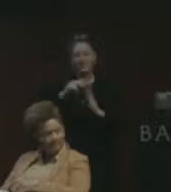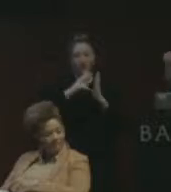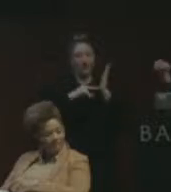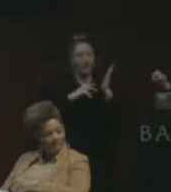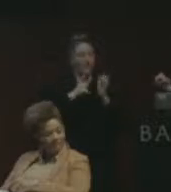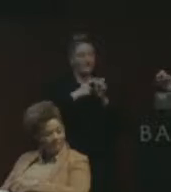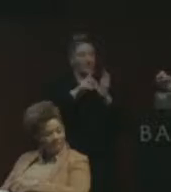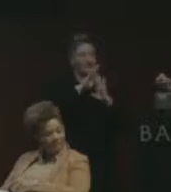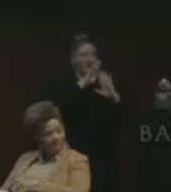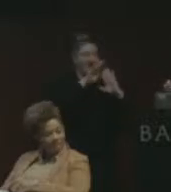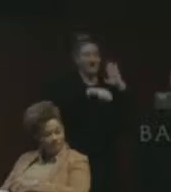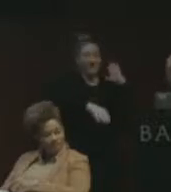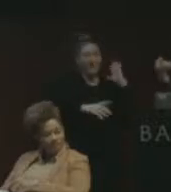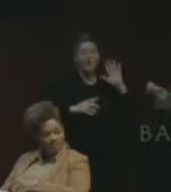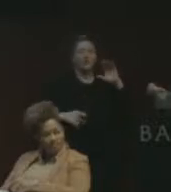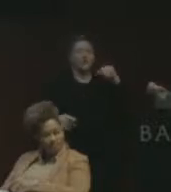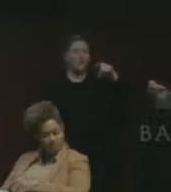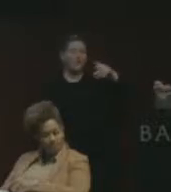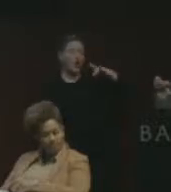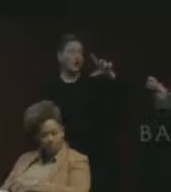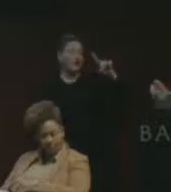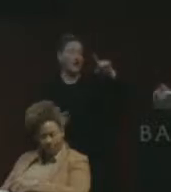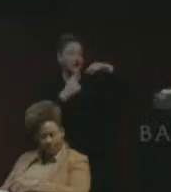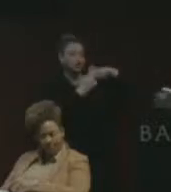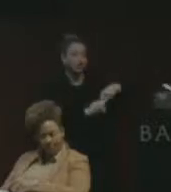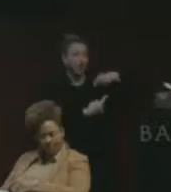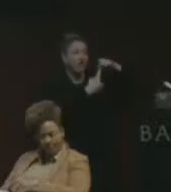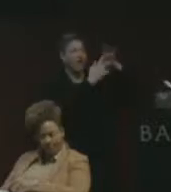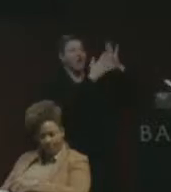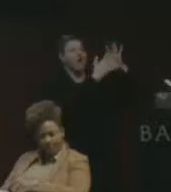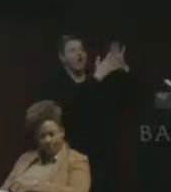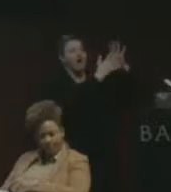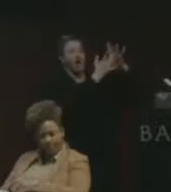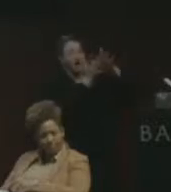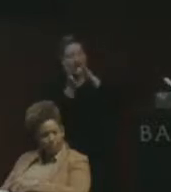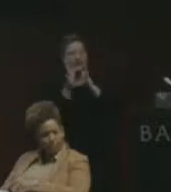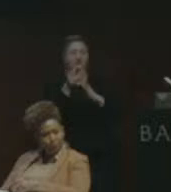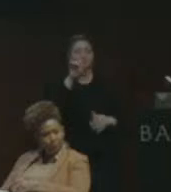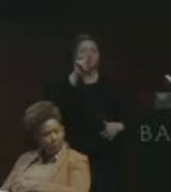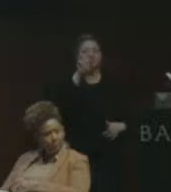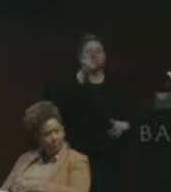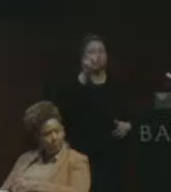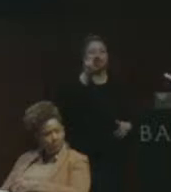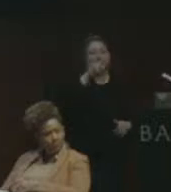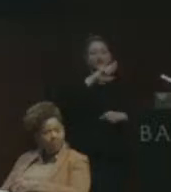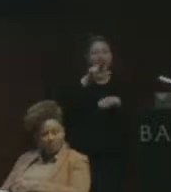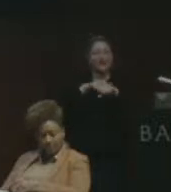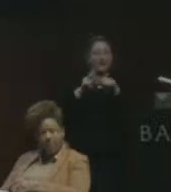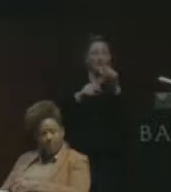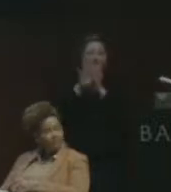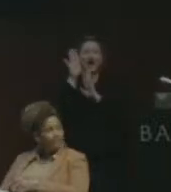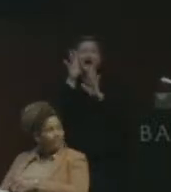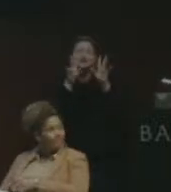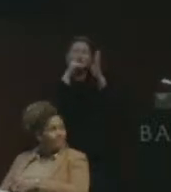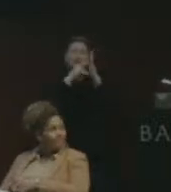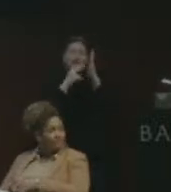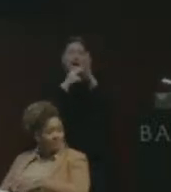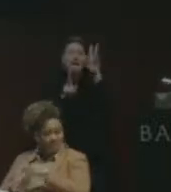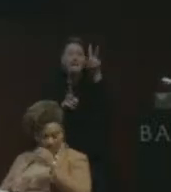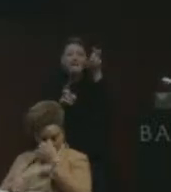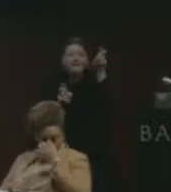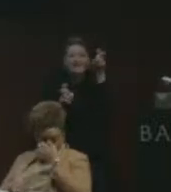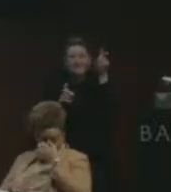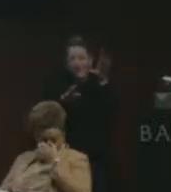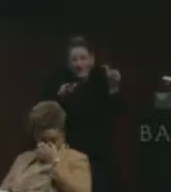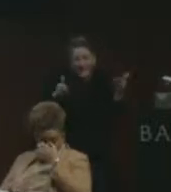which takes us through the apartheid struggle and up until the transnational movement. And I just wanted to read a little excerpt from the